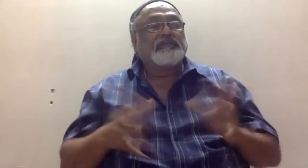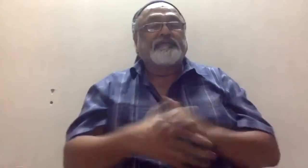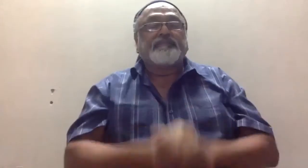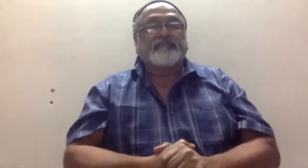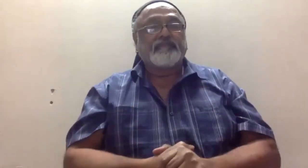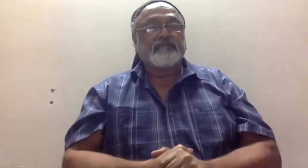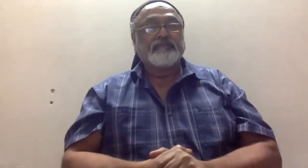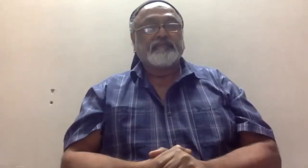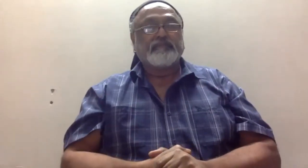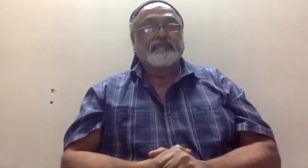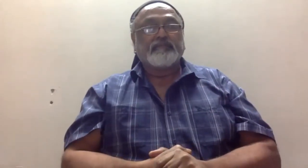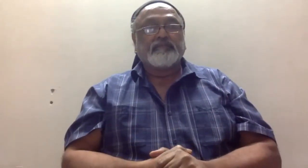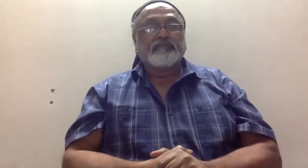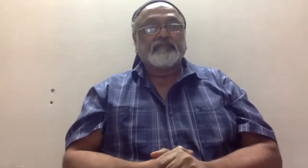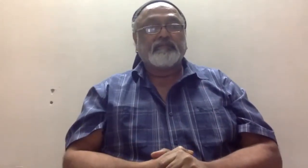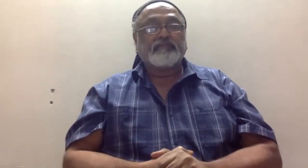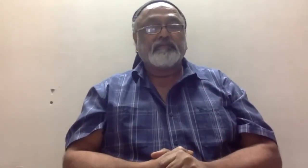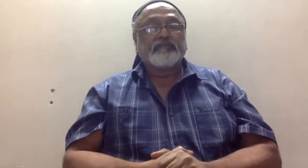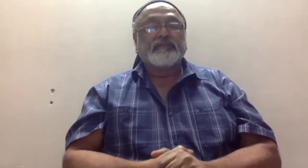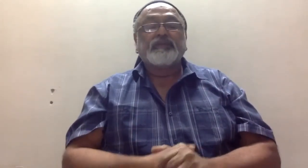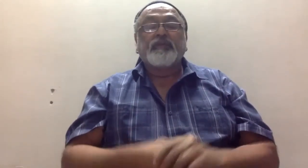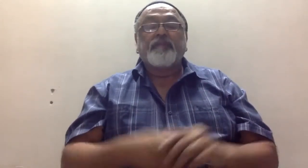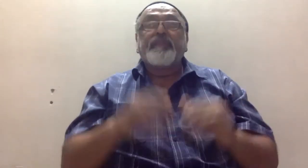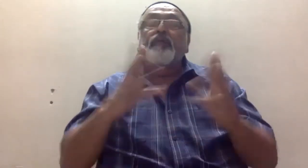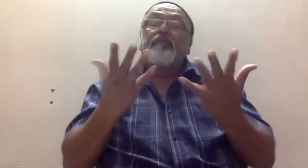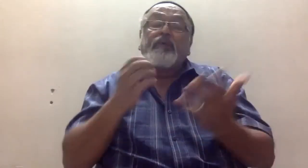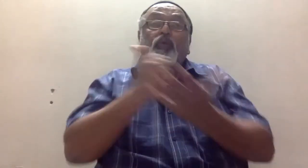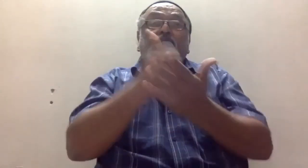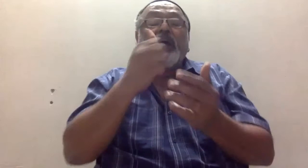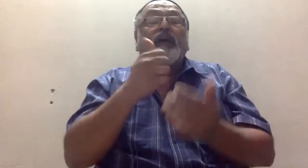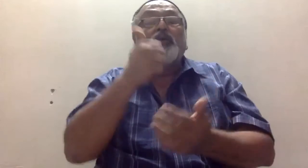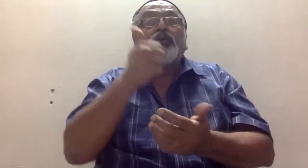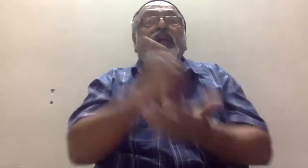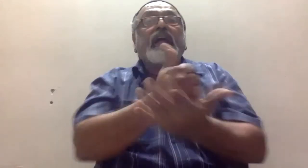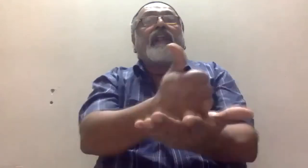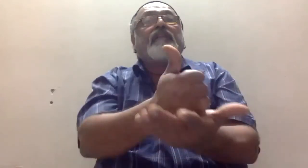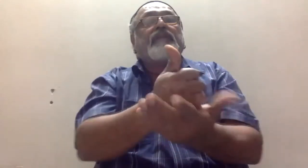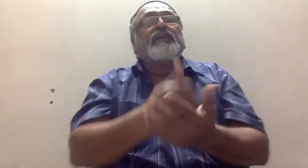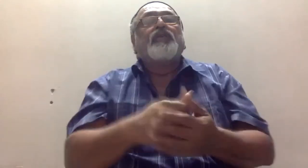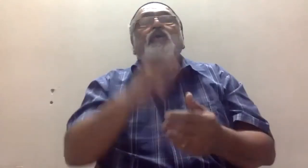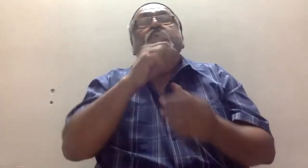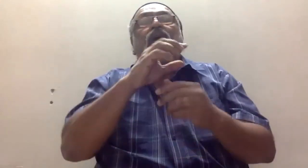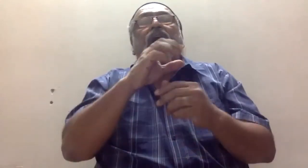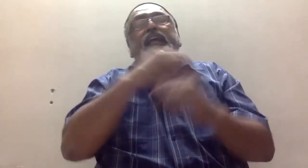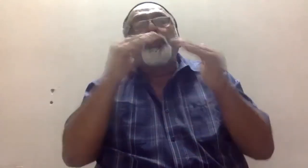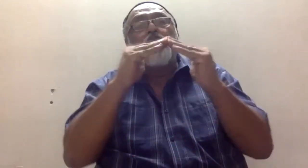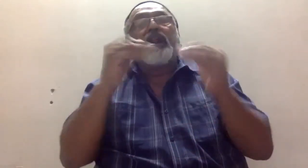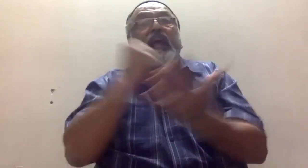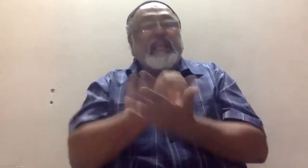verbalize their needs, whether it is reasonable accommodation or equal rights. Don't suffer in silence. Please raise voice. These are